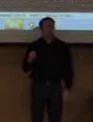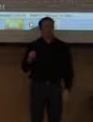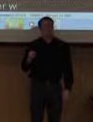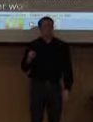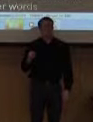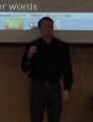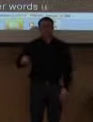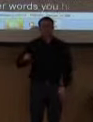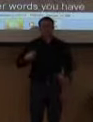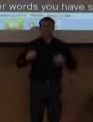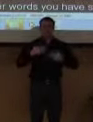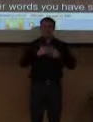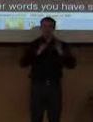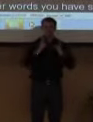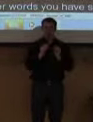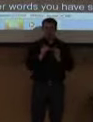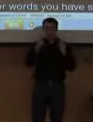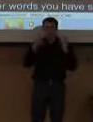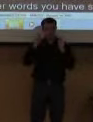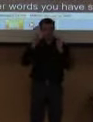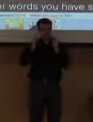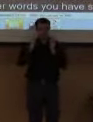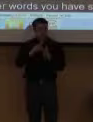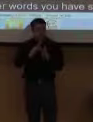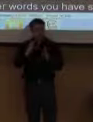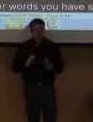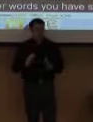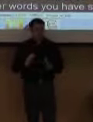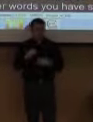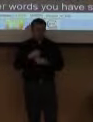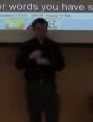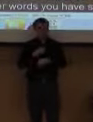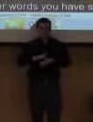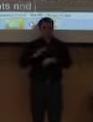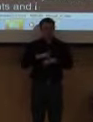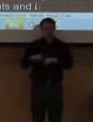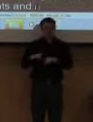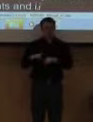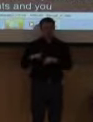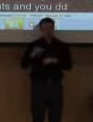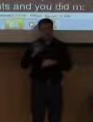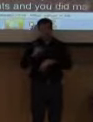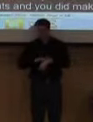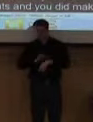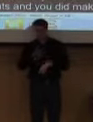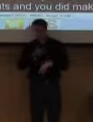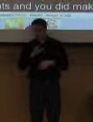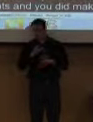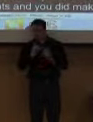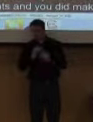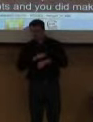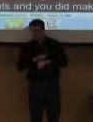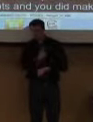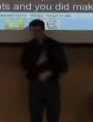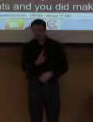some sessions where you tutored students and you did make it available to students. Is it on Facebook? Are there sessions that are